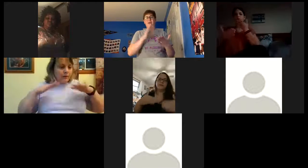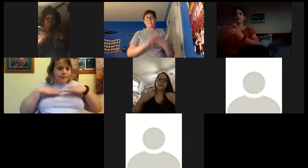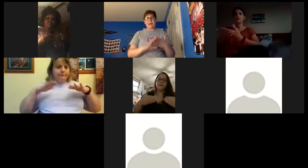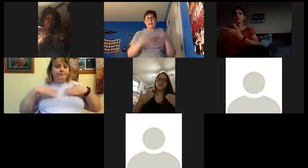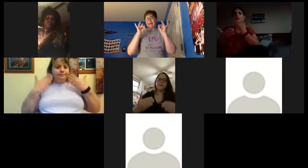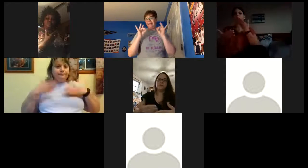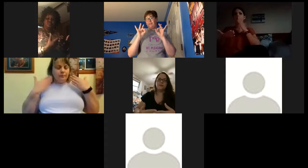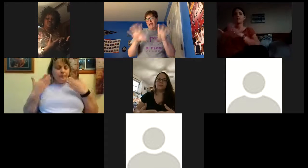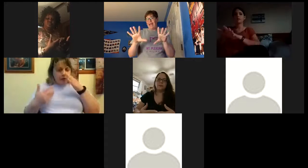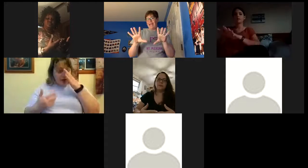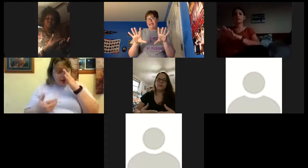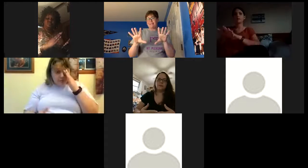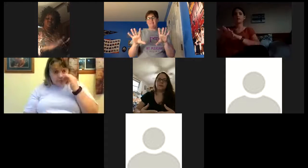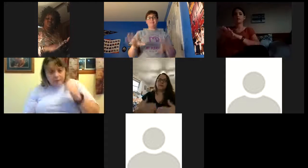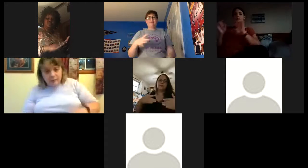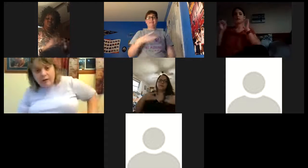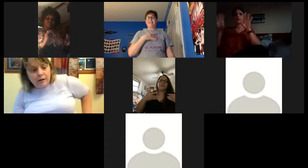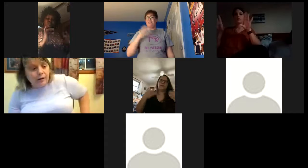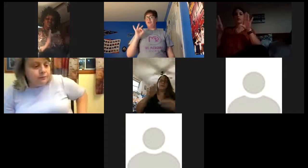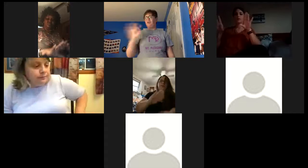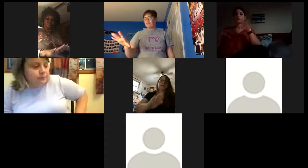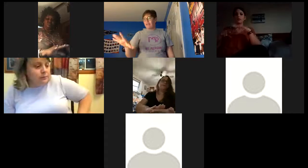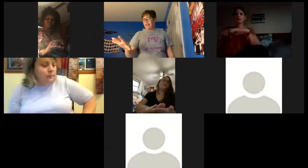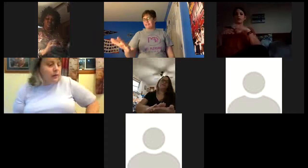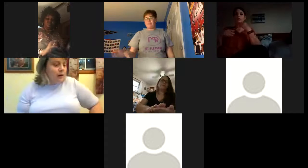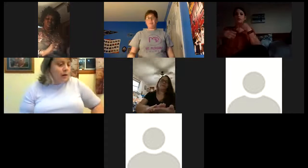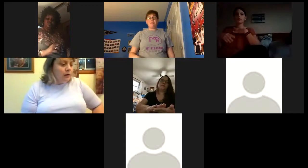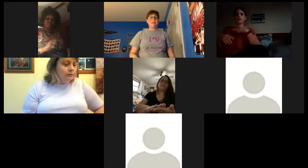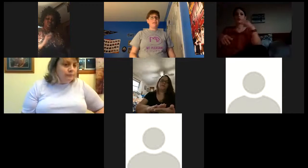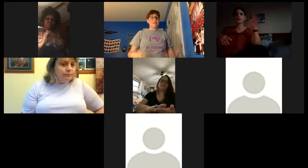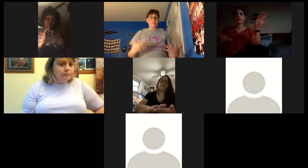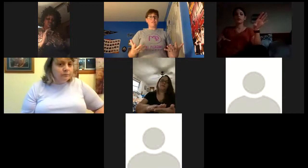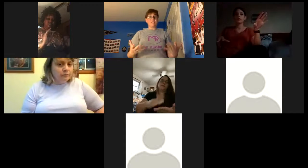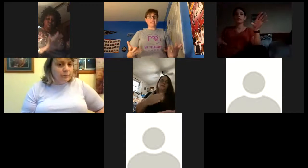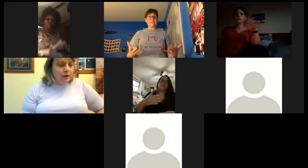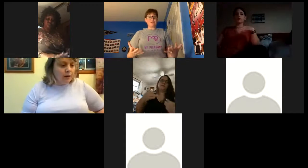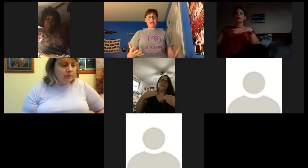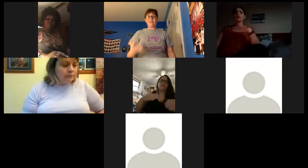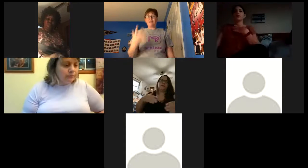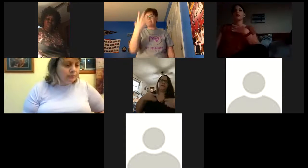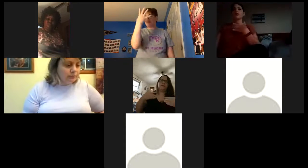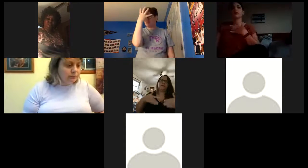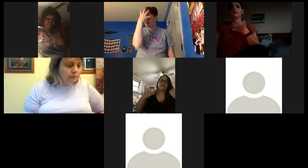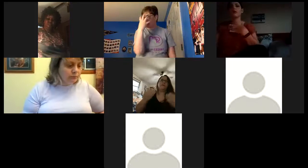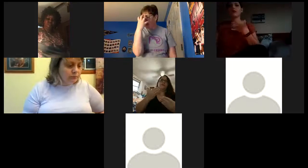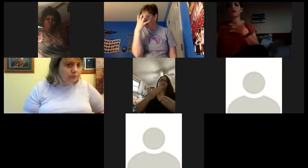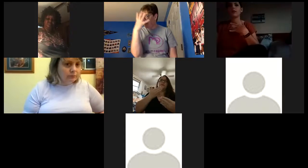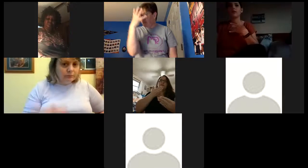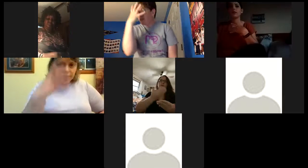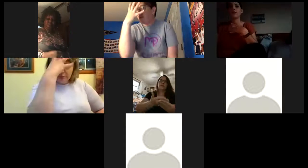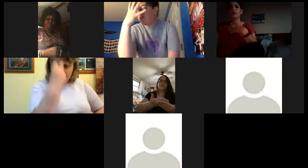then you've got bad and your hate, and that you don't like something, and then you can really say that you're mad about something. So it's